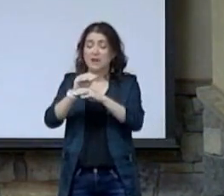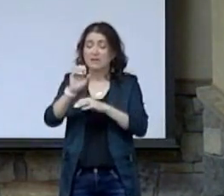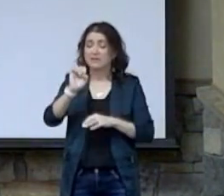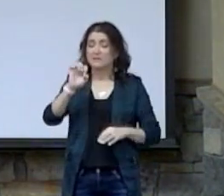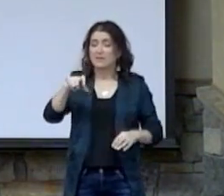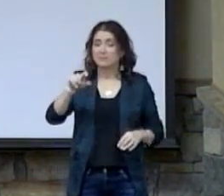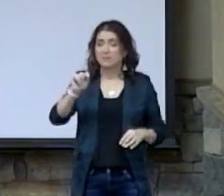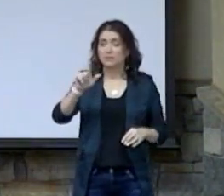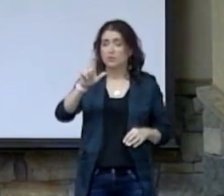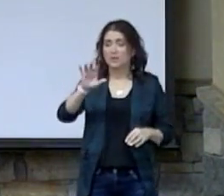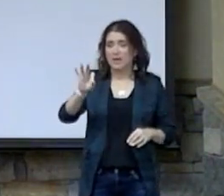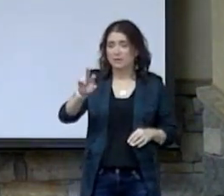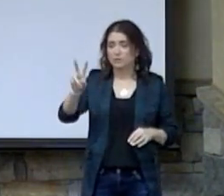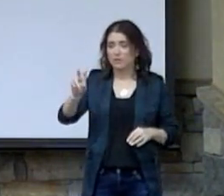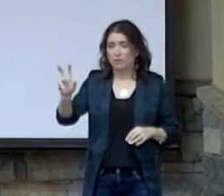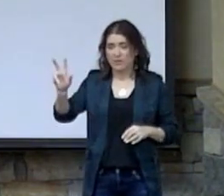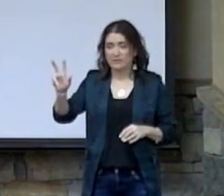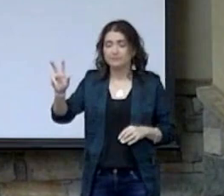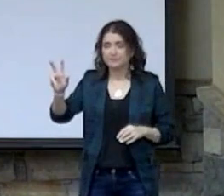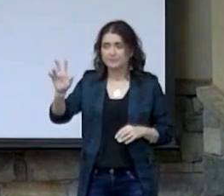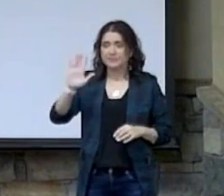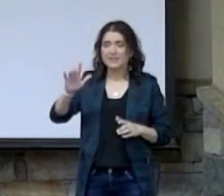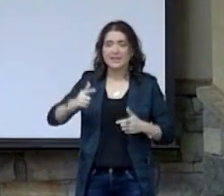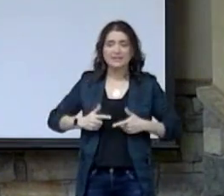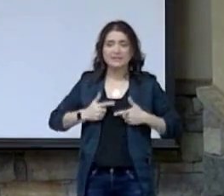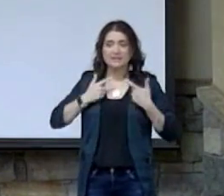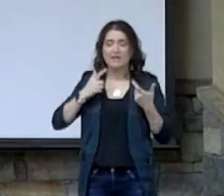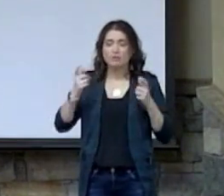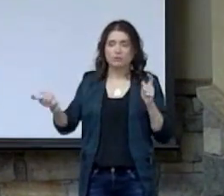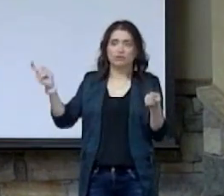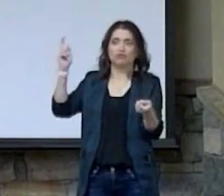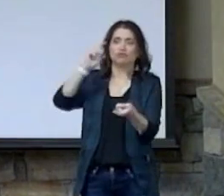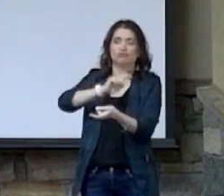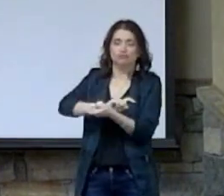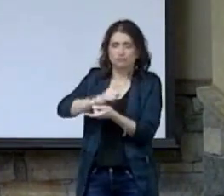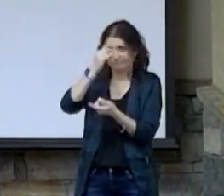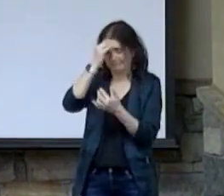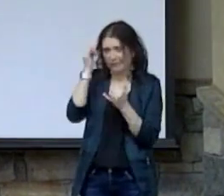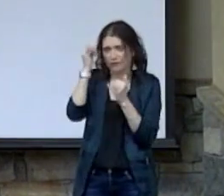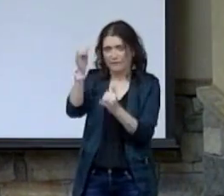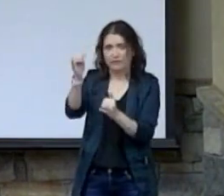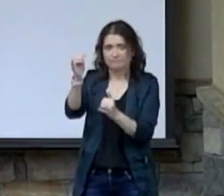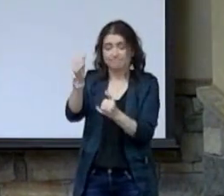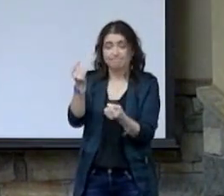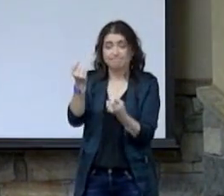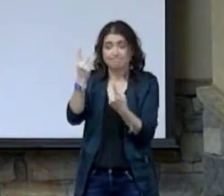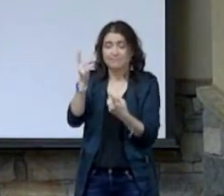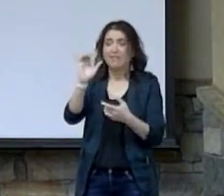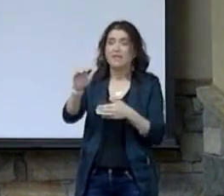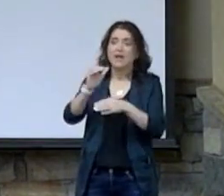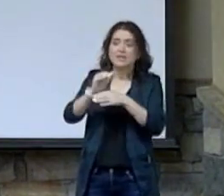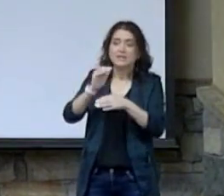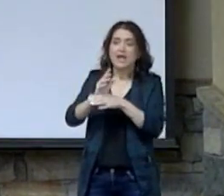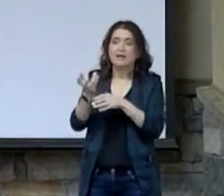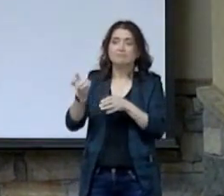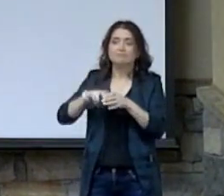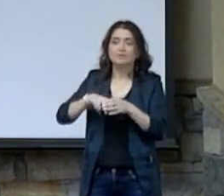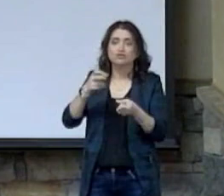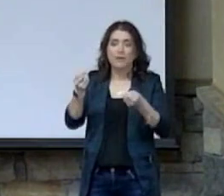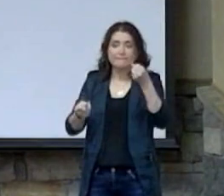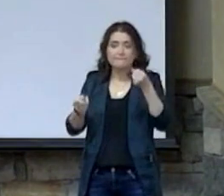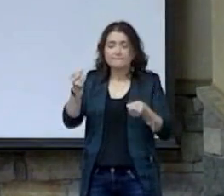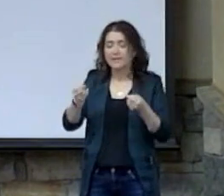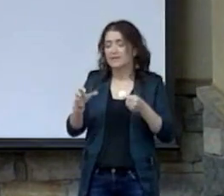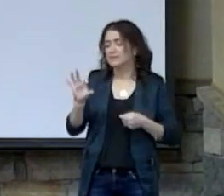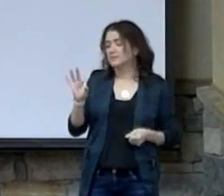29th, 2003, his life would change forever. You see, that night, he would get behind the wheel of his